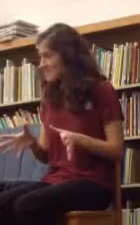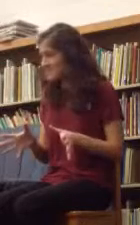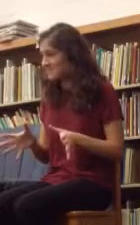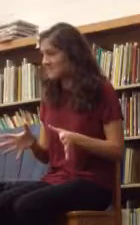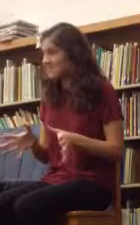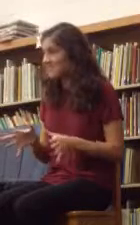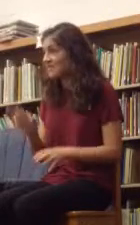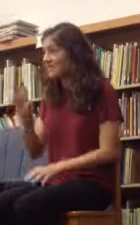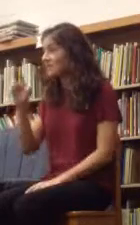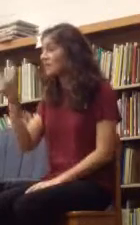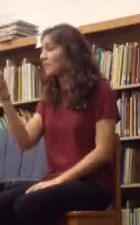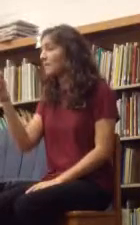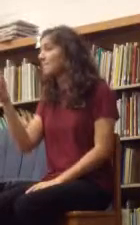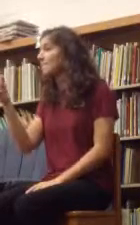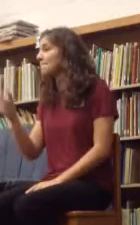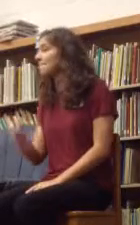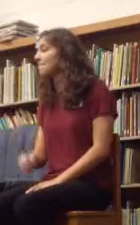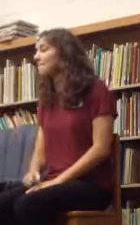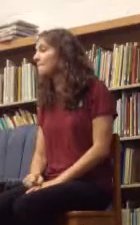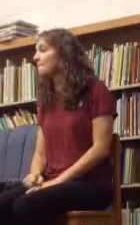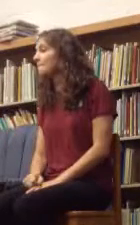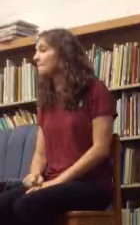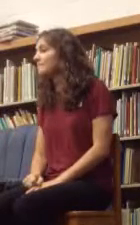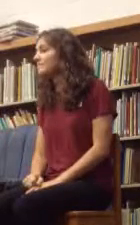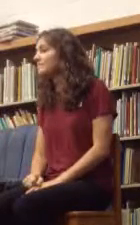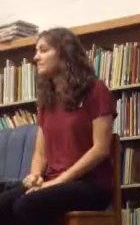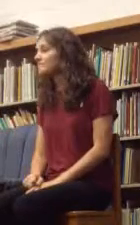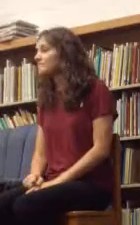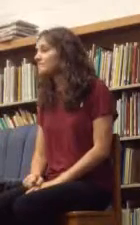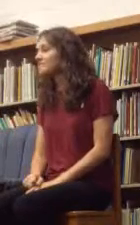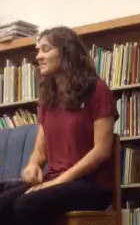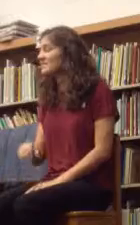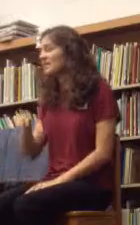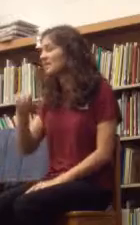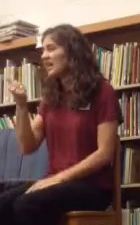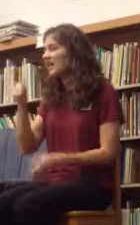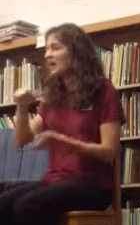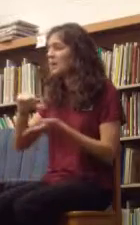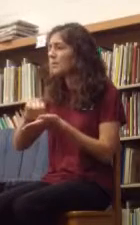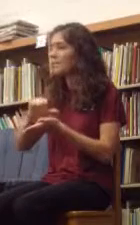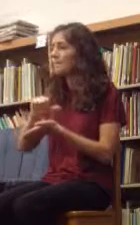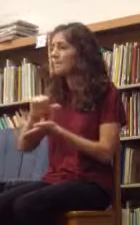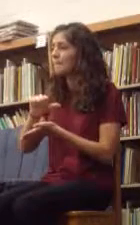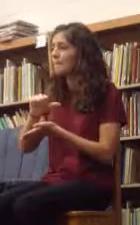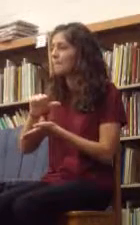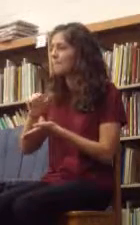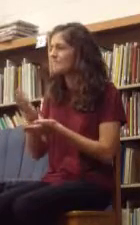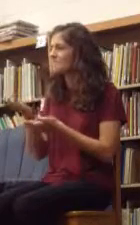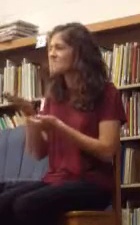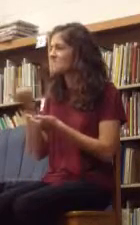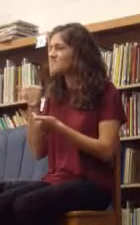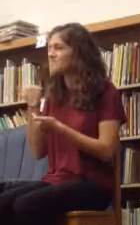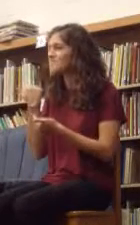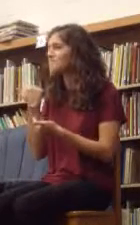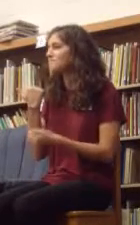Luke. On that other page, like back, it looks